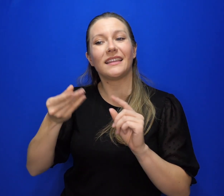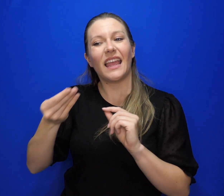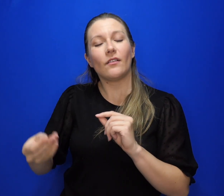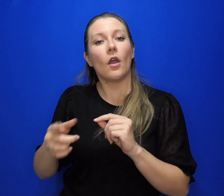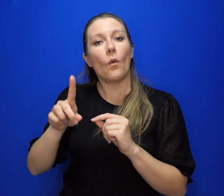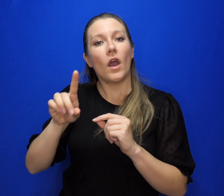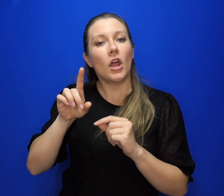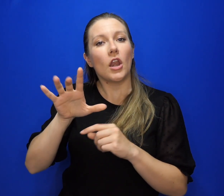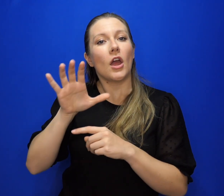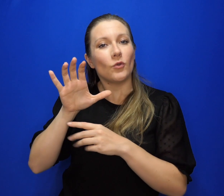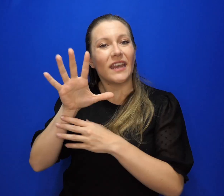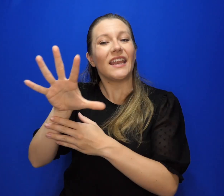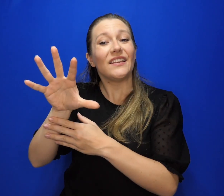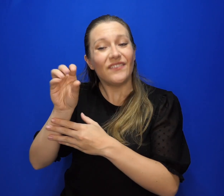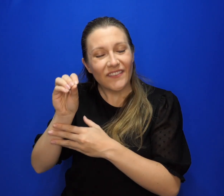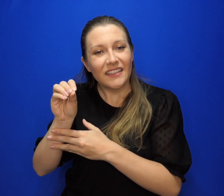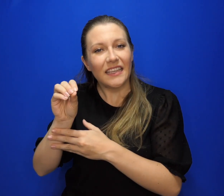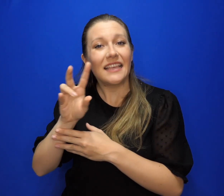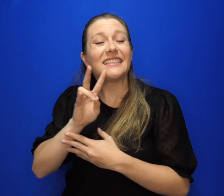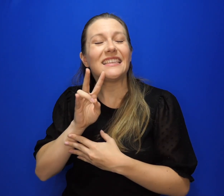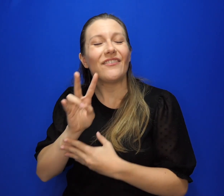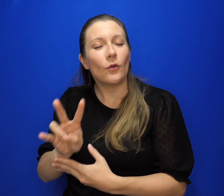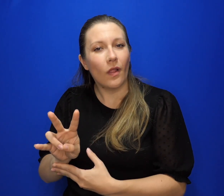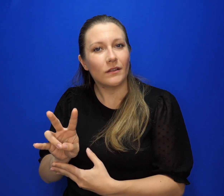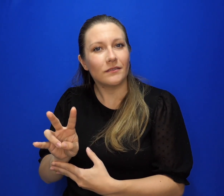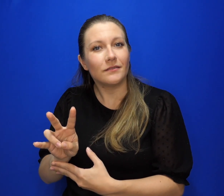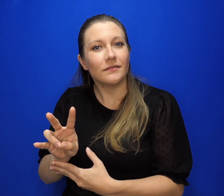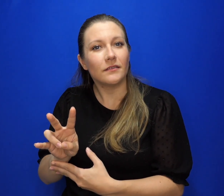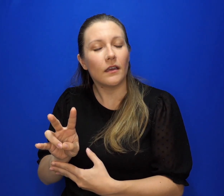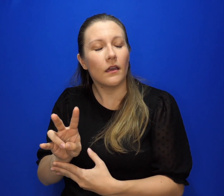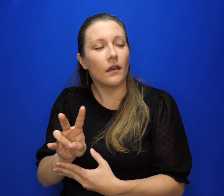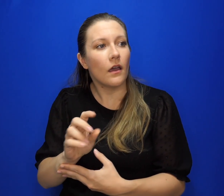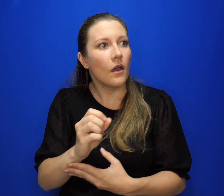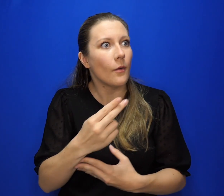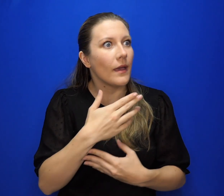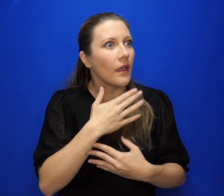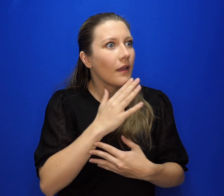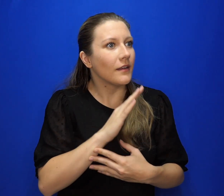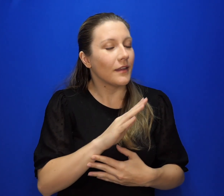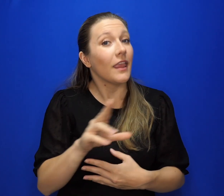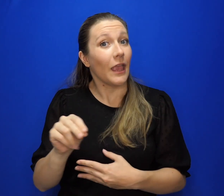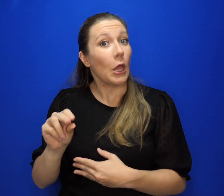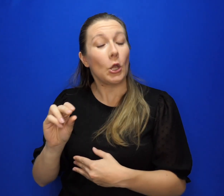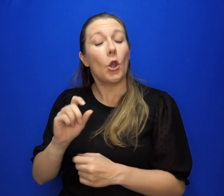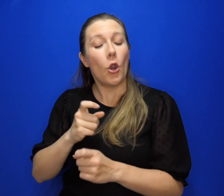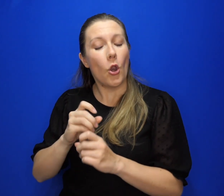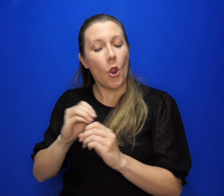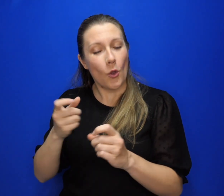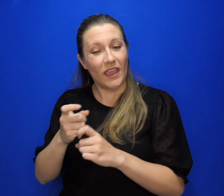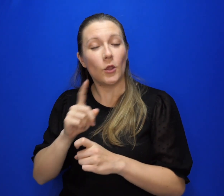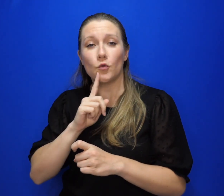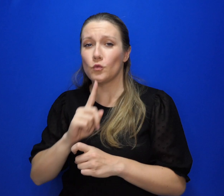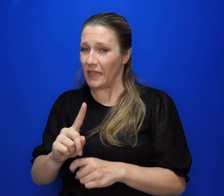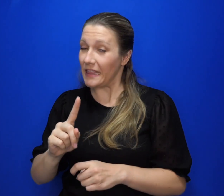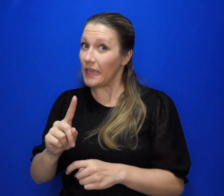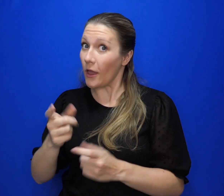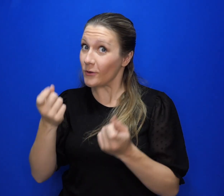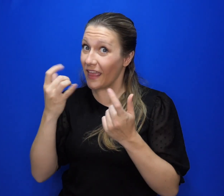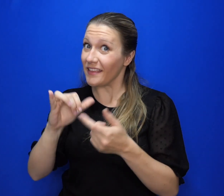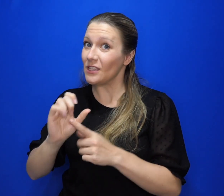insulin. A 7-year-old. So the mom, as you'll hear in the no kidding, like really absorb it for a second.